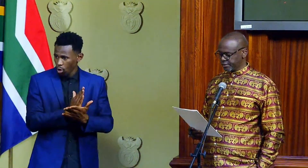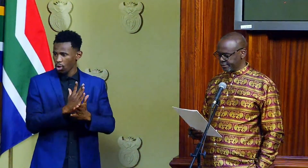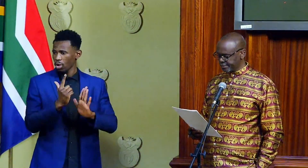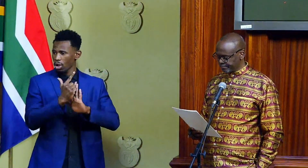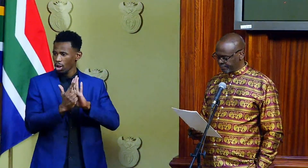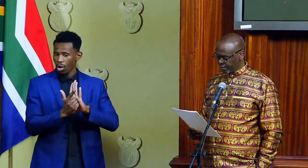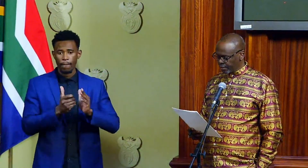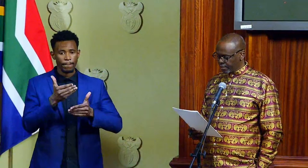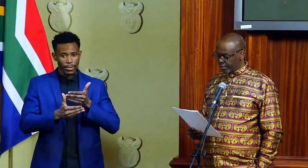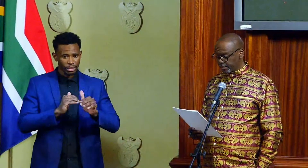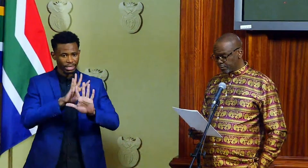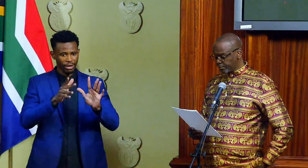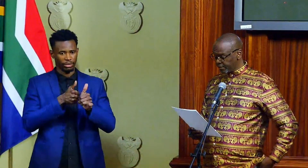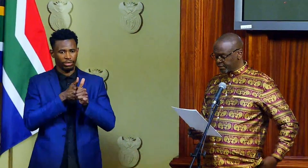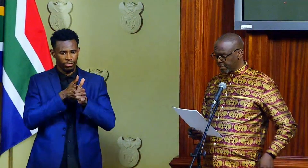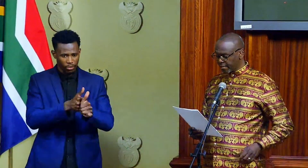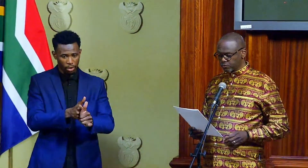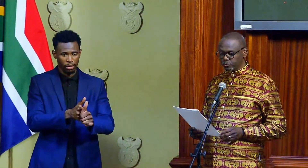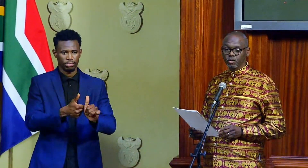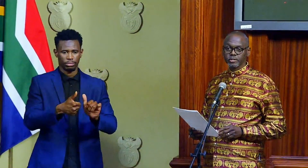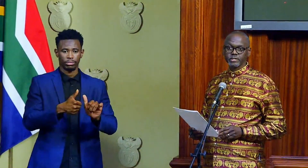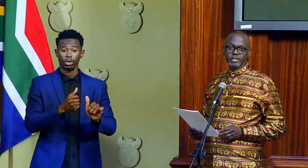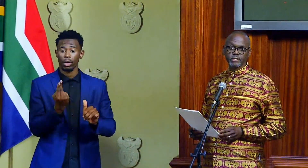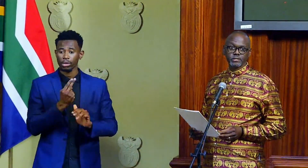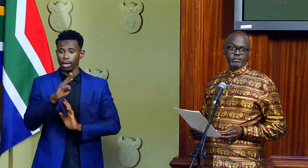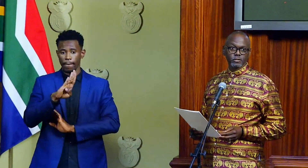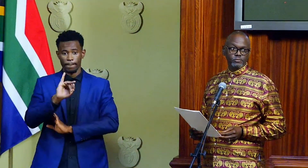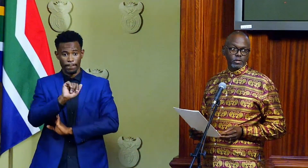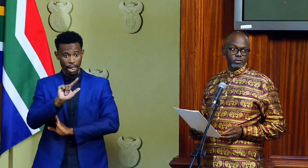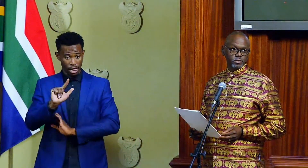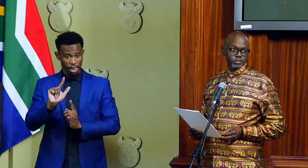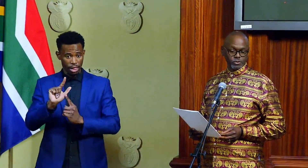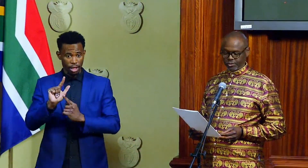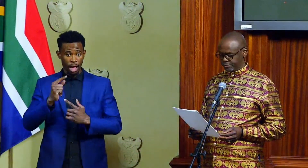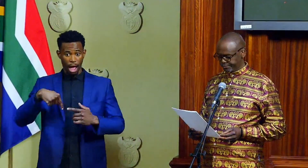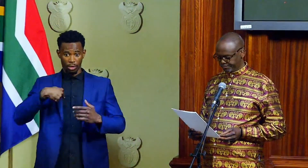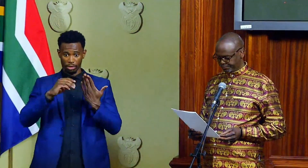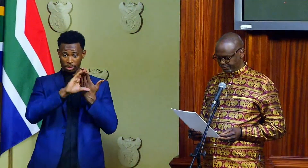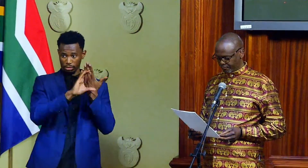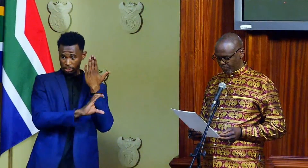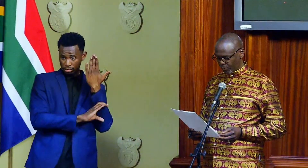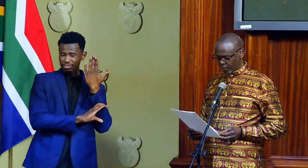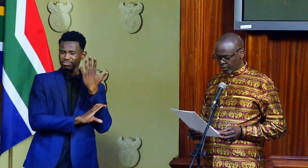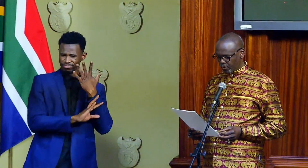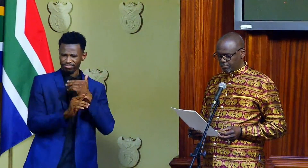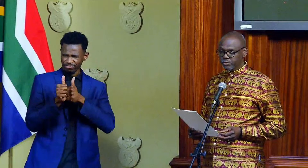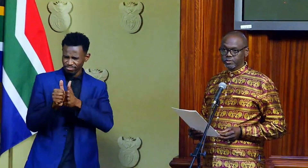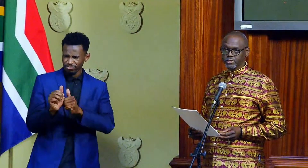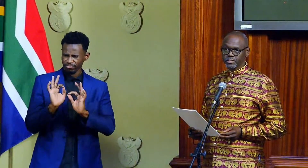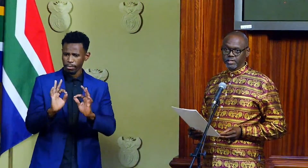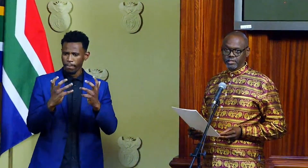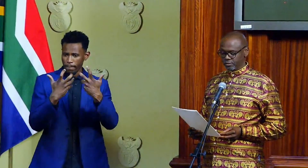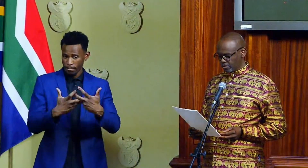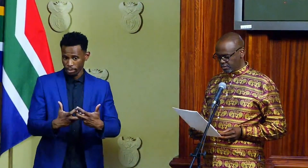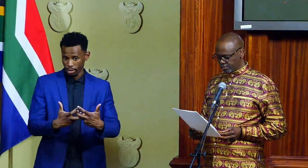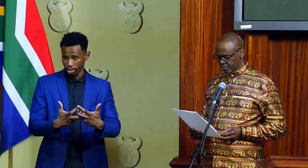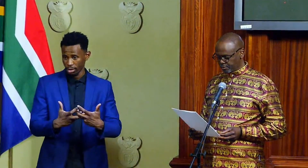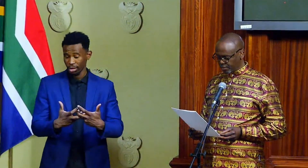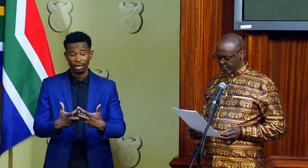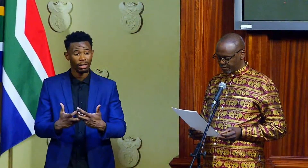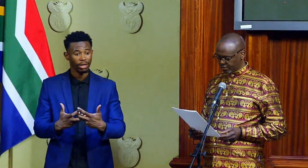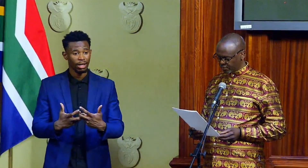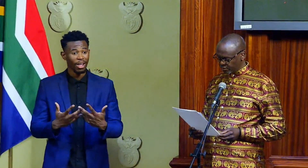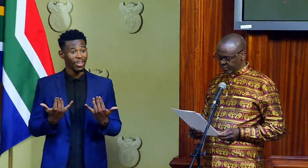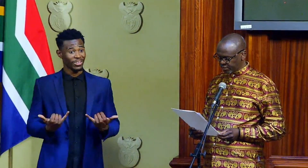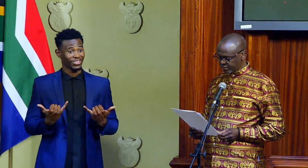stipulated processes and that the bill is in line with all the tenets of our Constitution. But today's signing is not